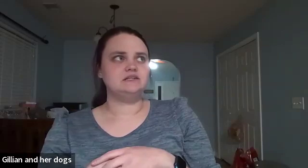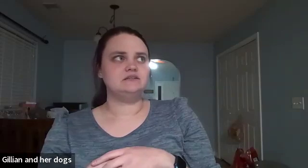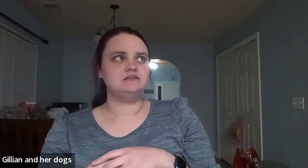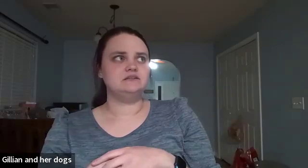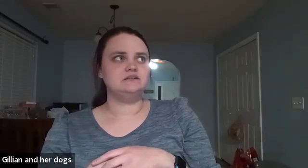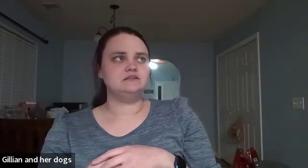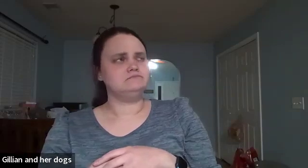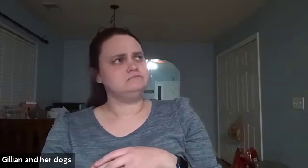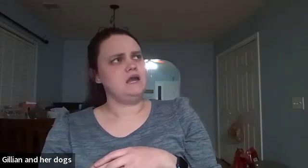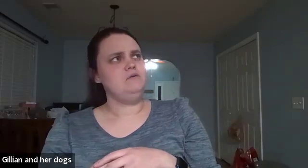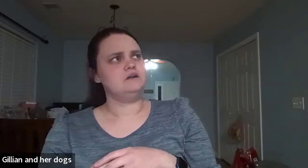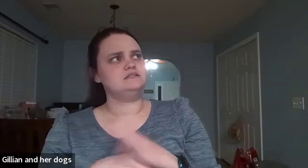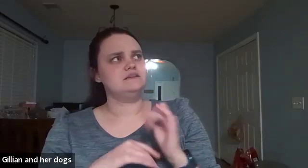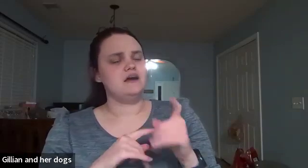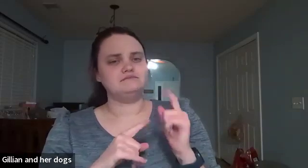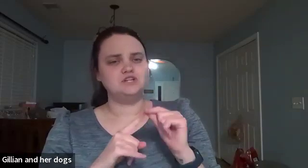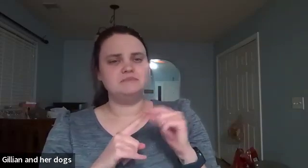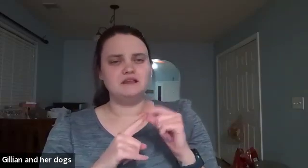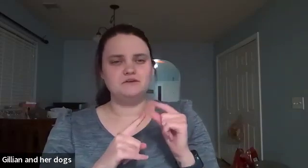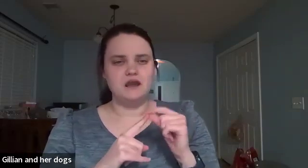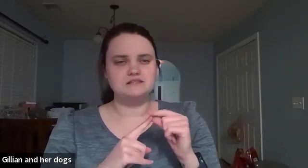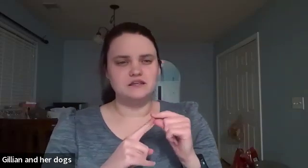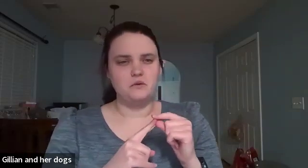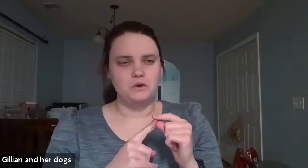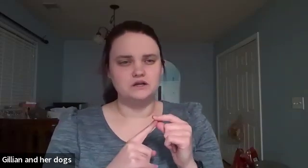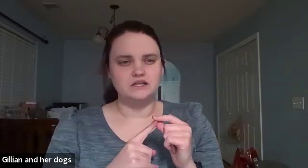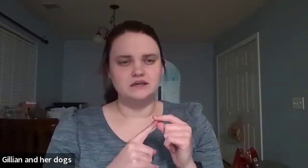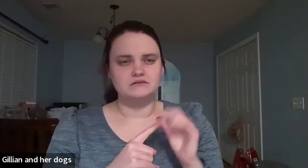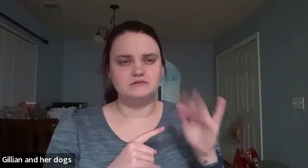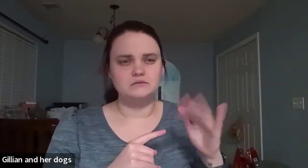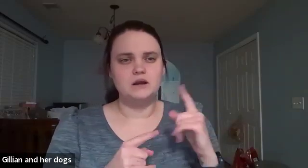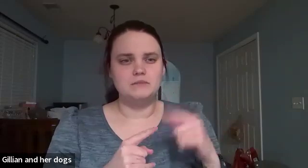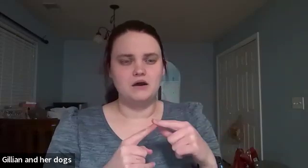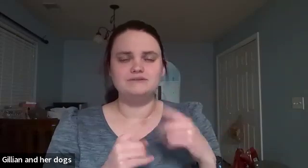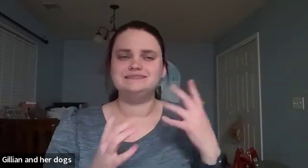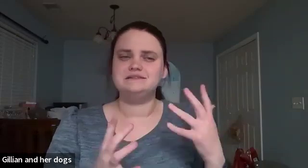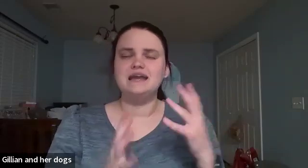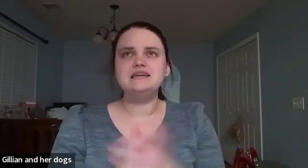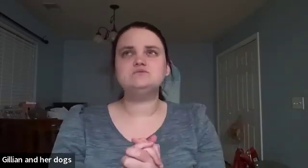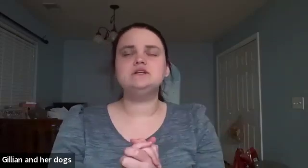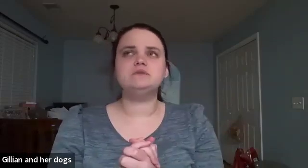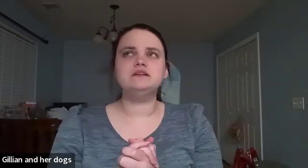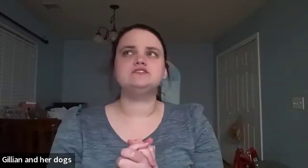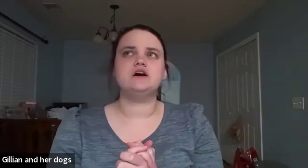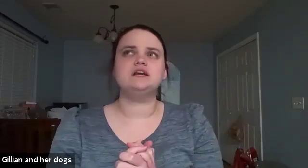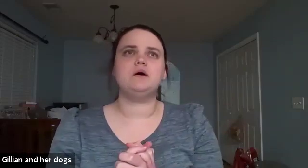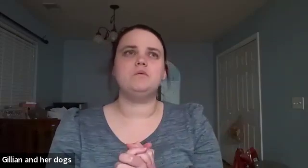Typically, how would I say that? I'm trying to be like if you're asking like the word like what about, I guess when you really are talking about